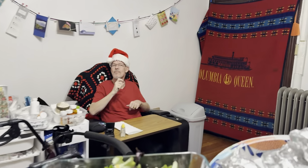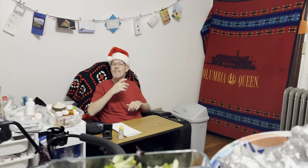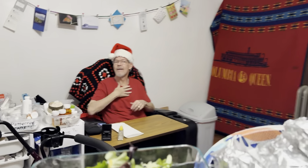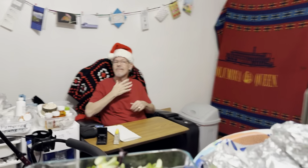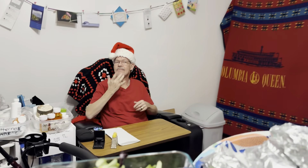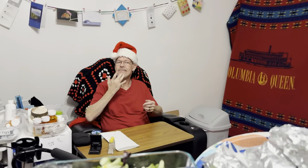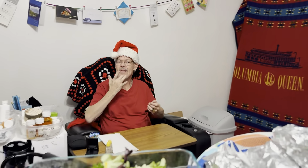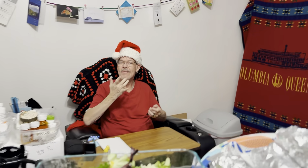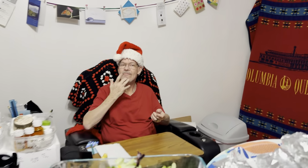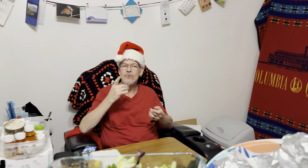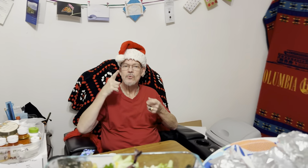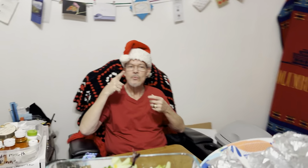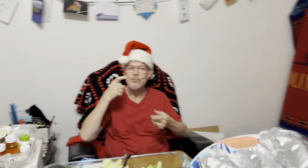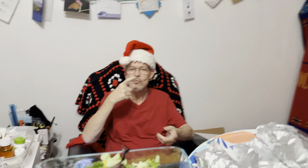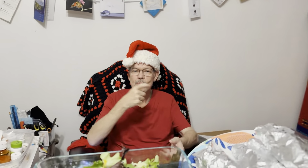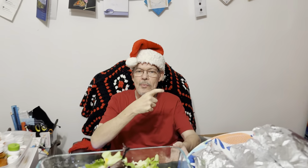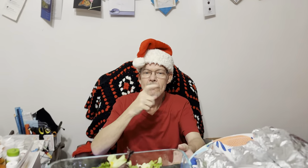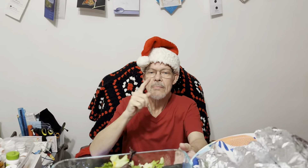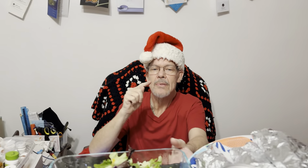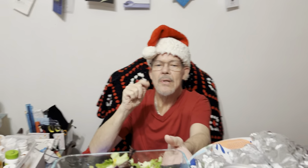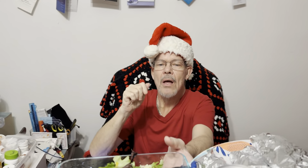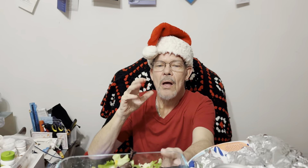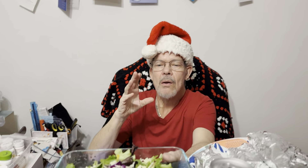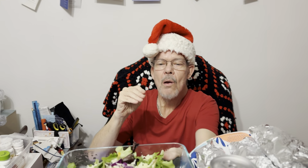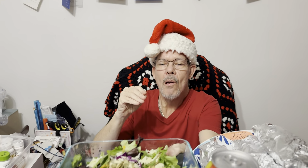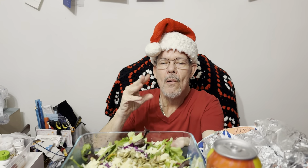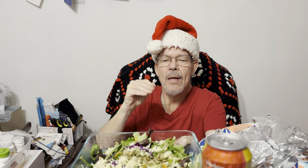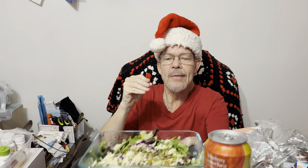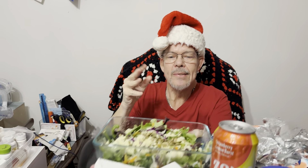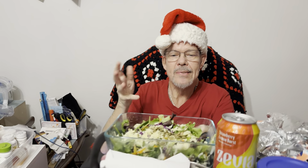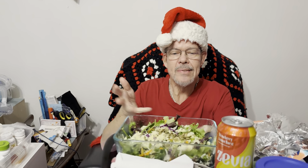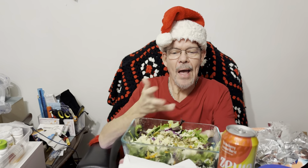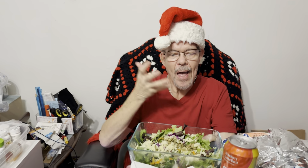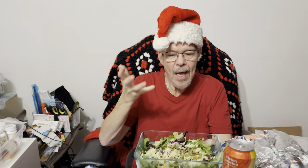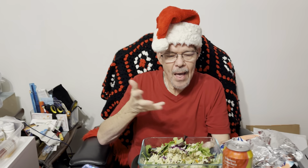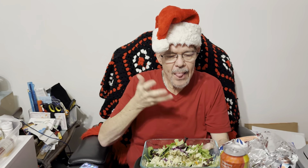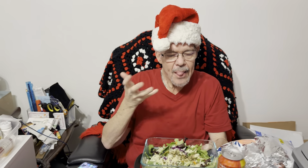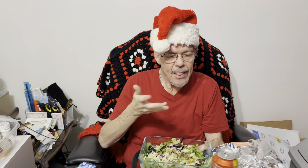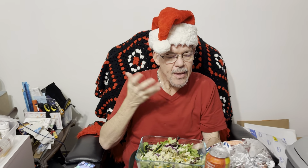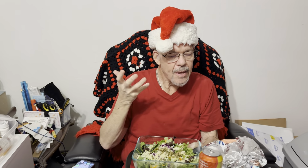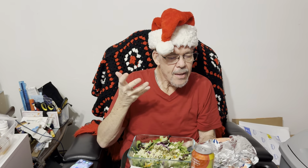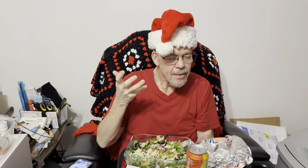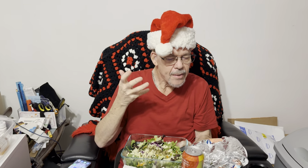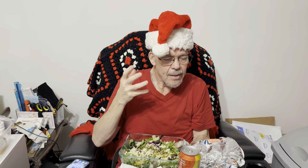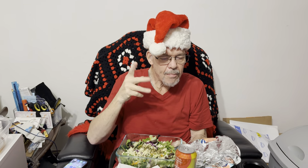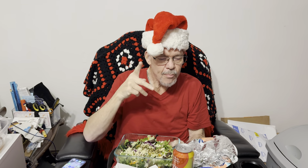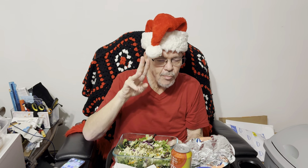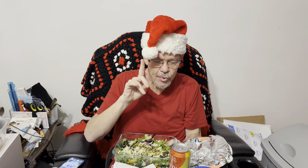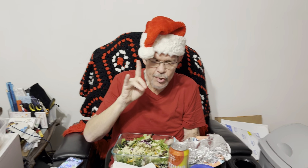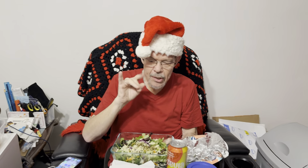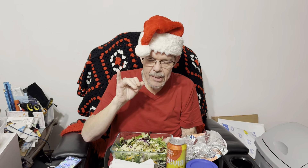dinner time. My favorite shrimp tacos and salad